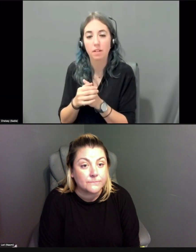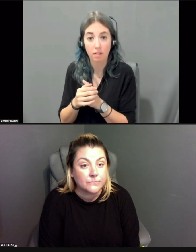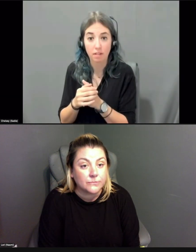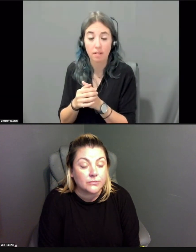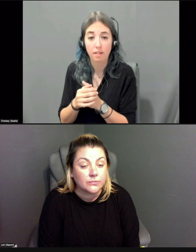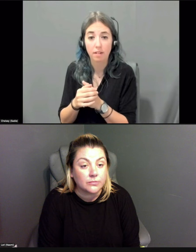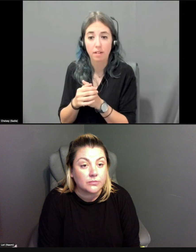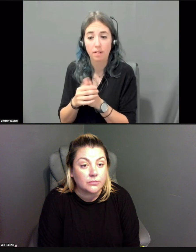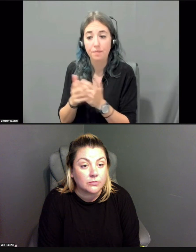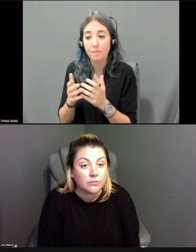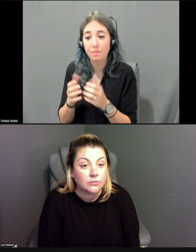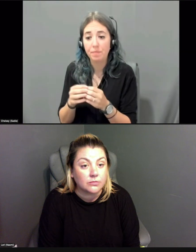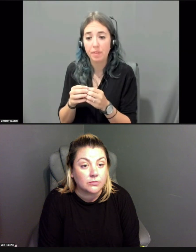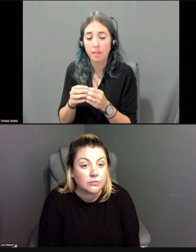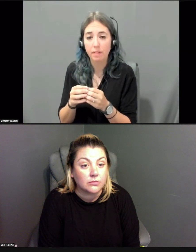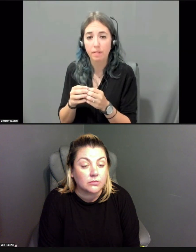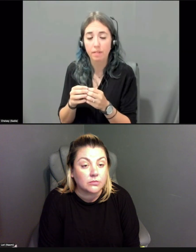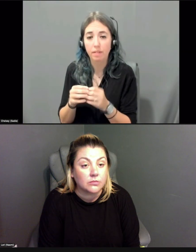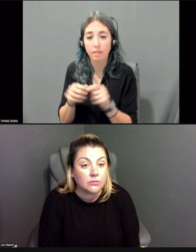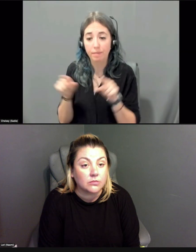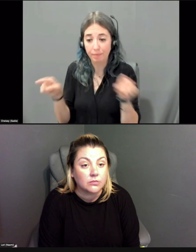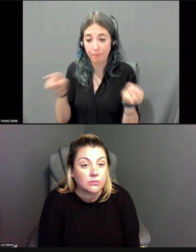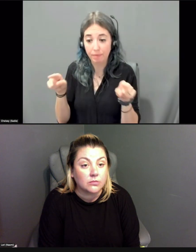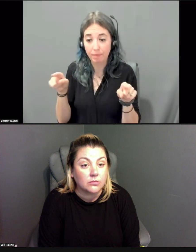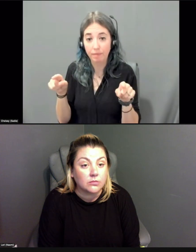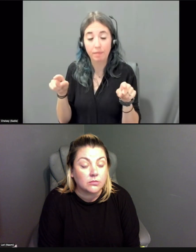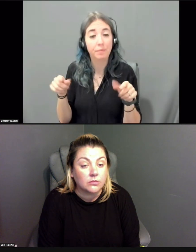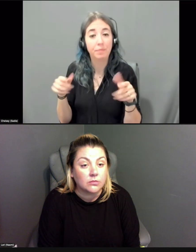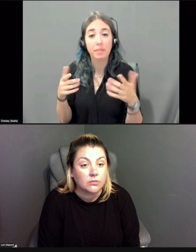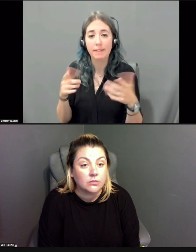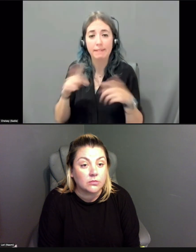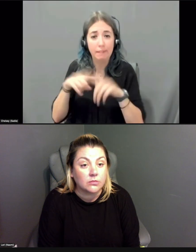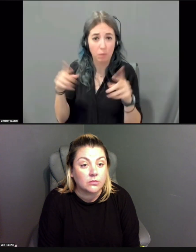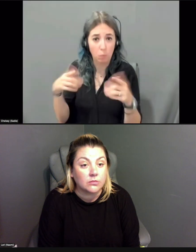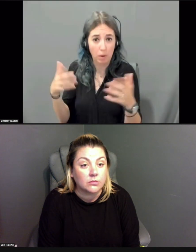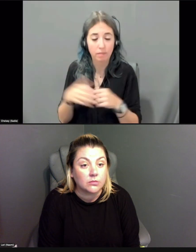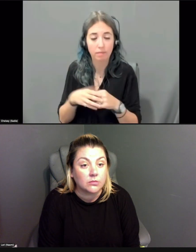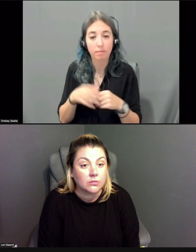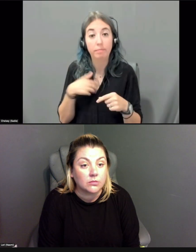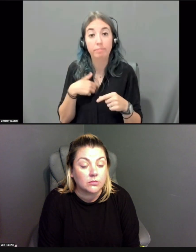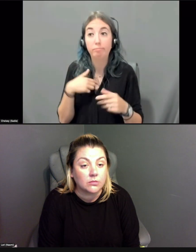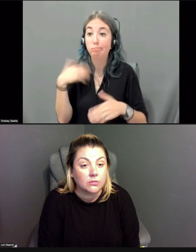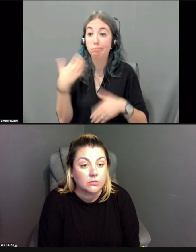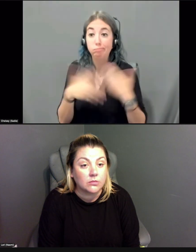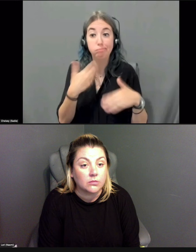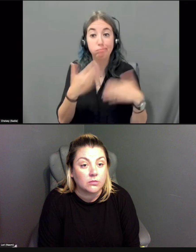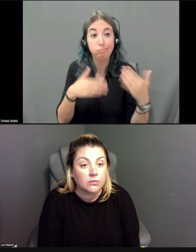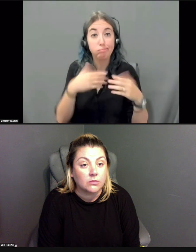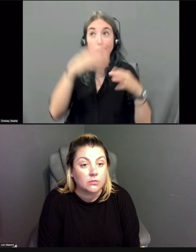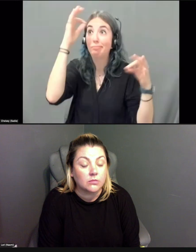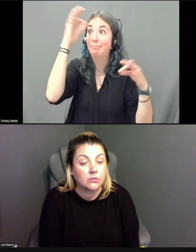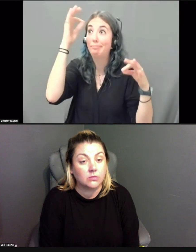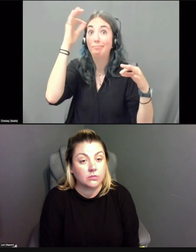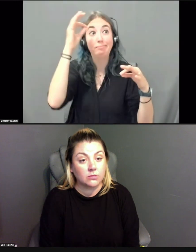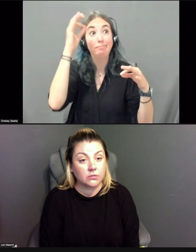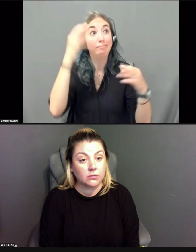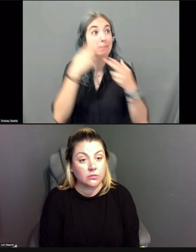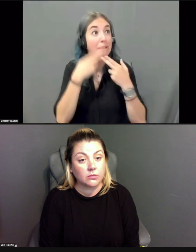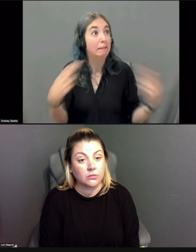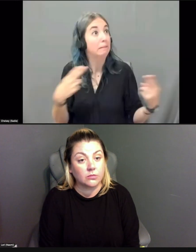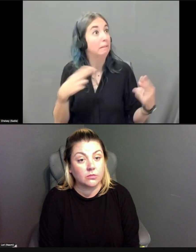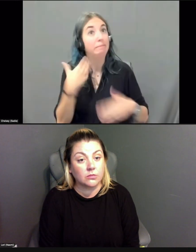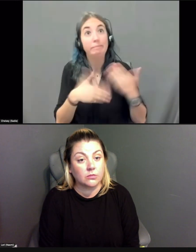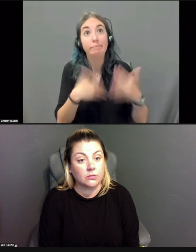continuing just to go on like you always have because you don't know any different